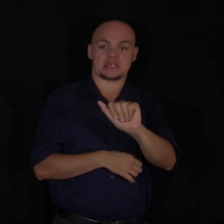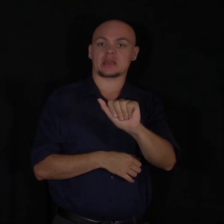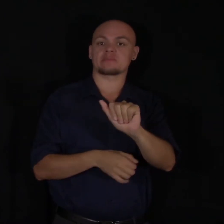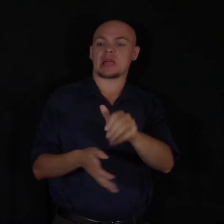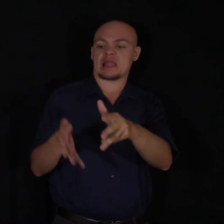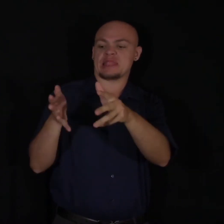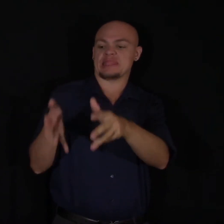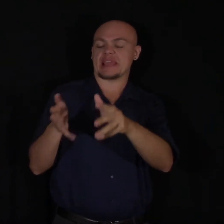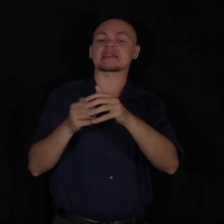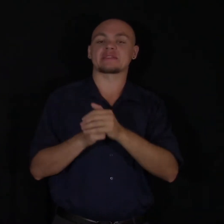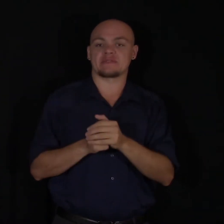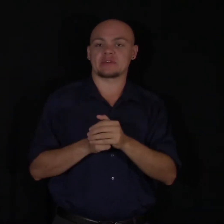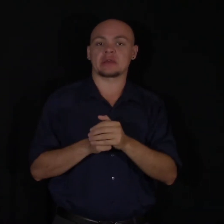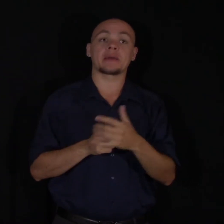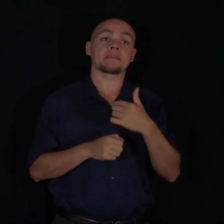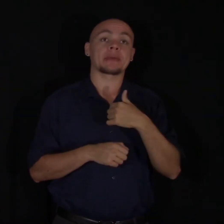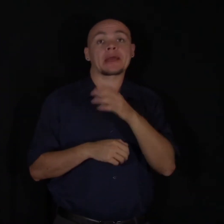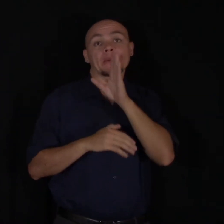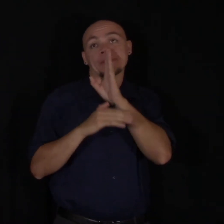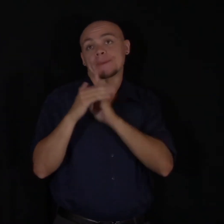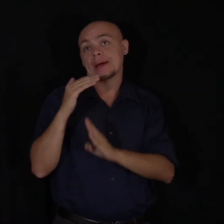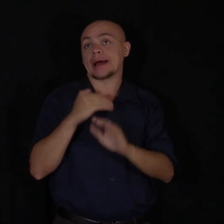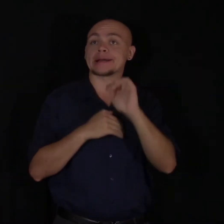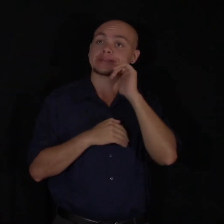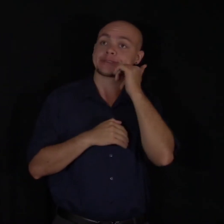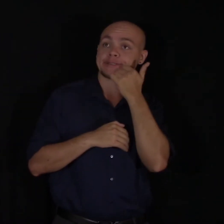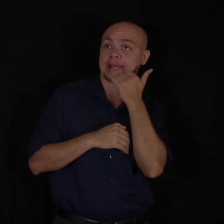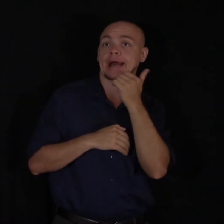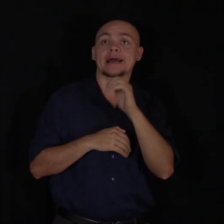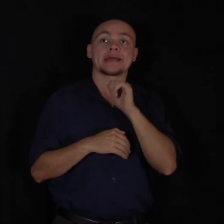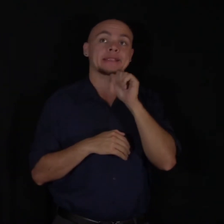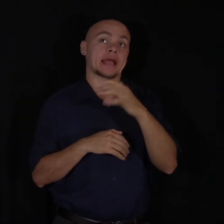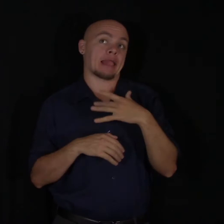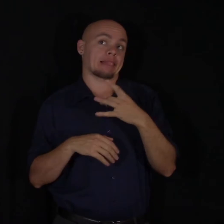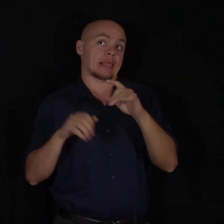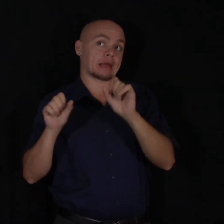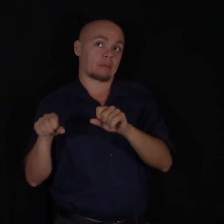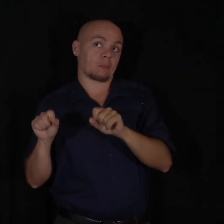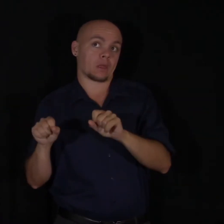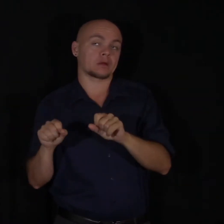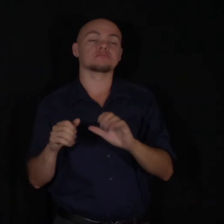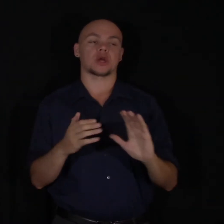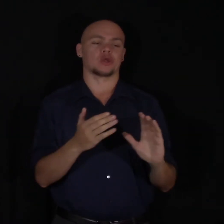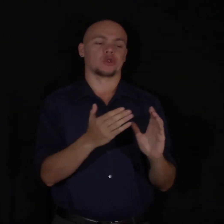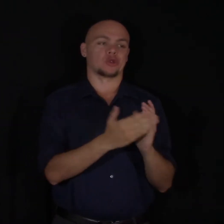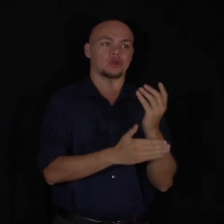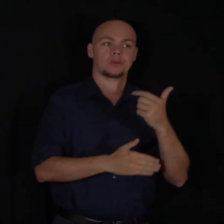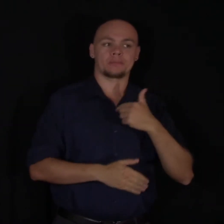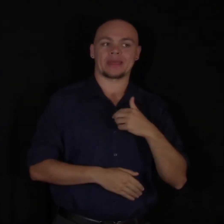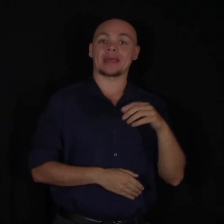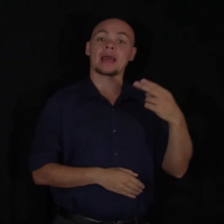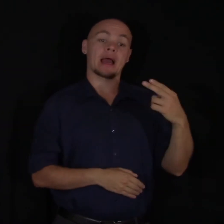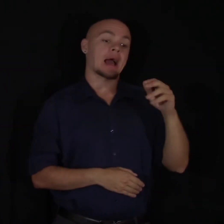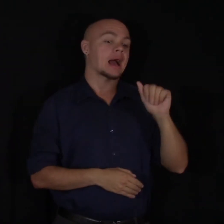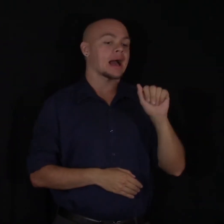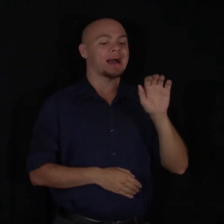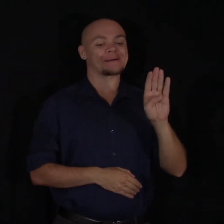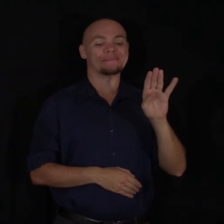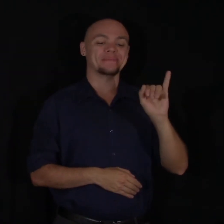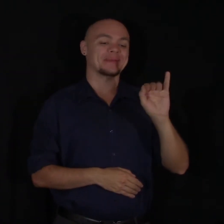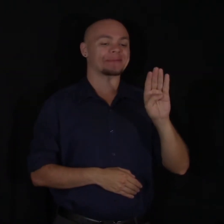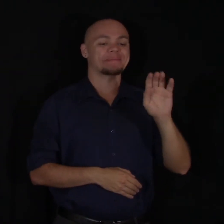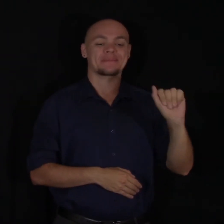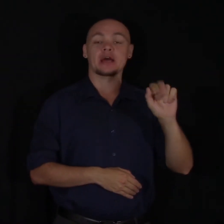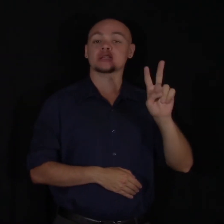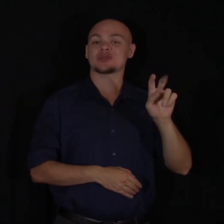shy, unlikable, quiet me. It's going to be a new me. Habiba 2.0. I had a